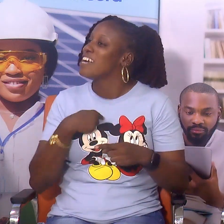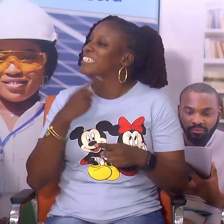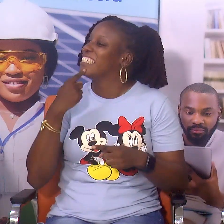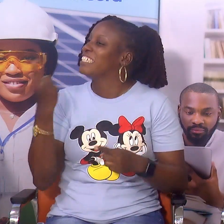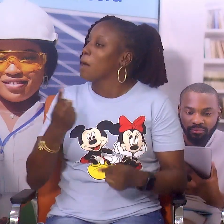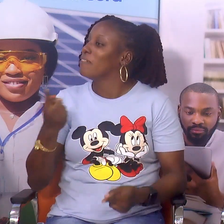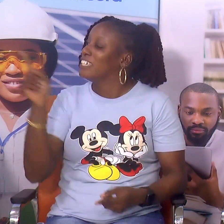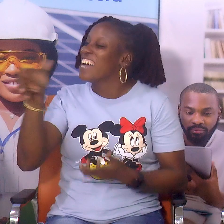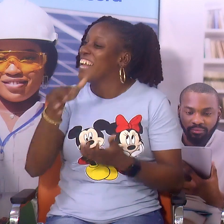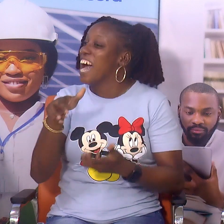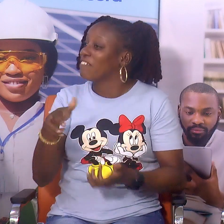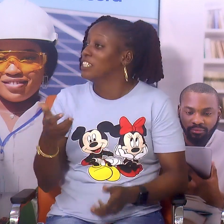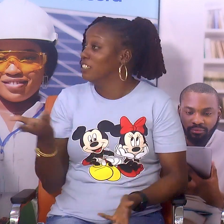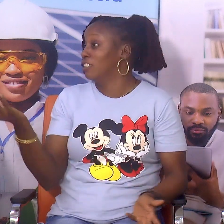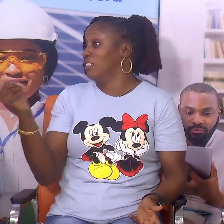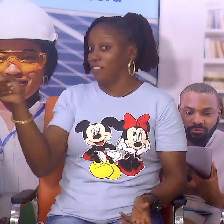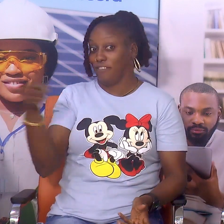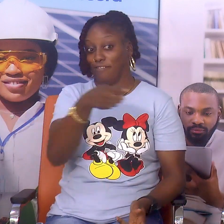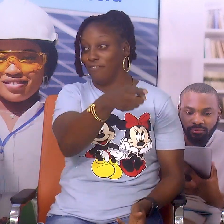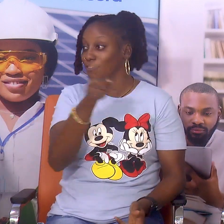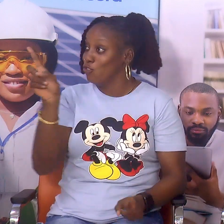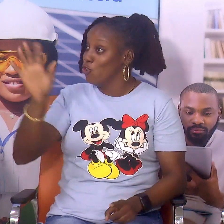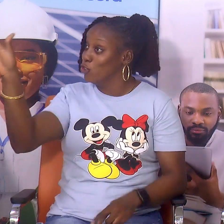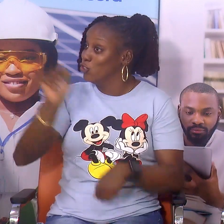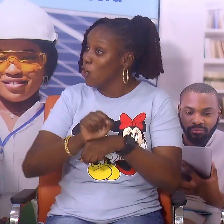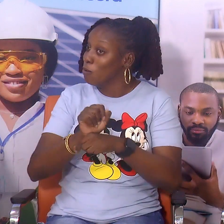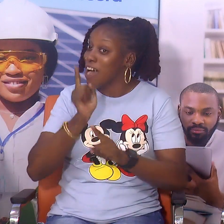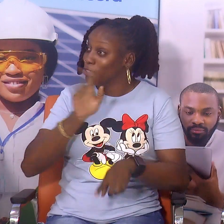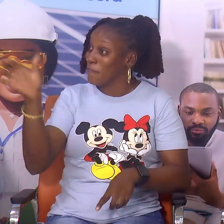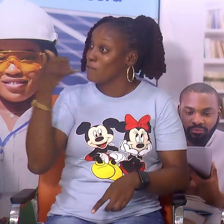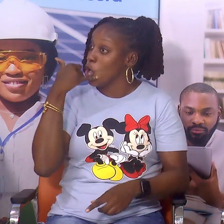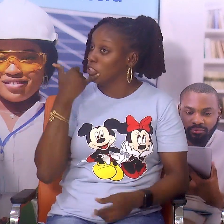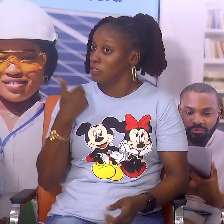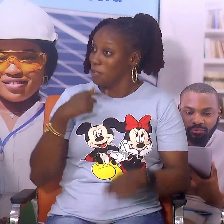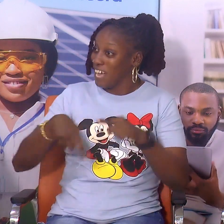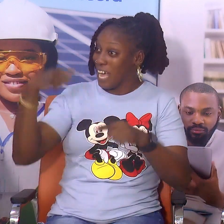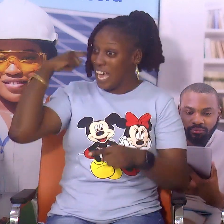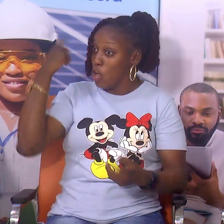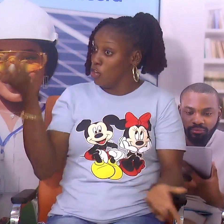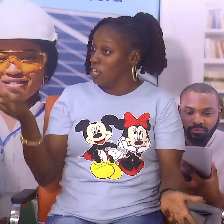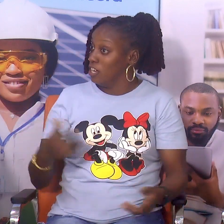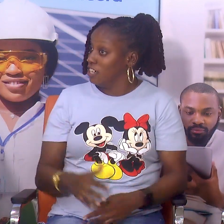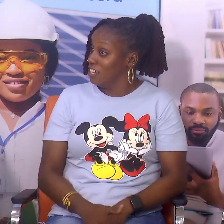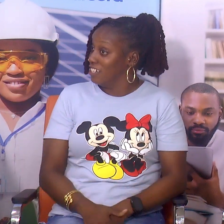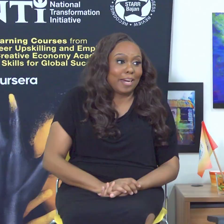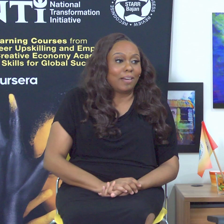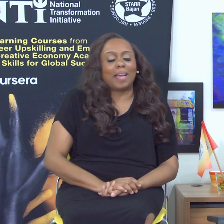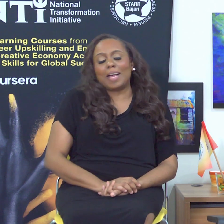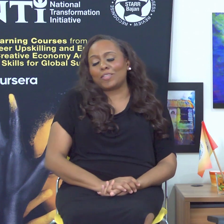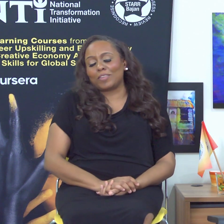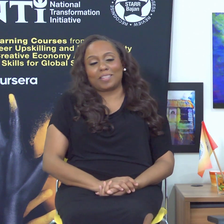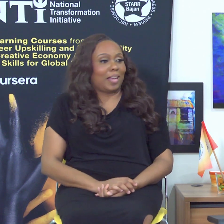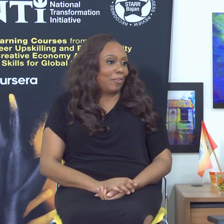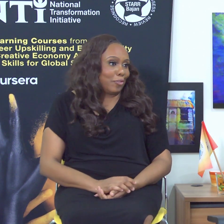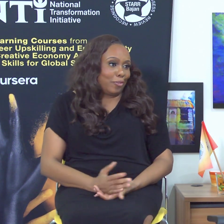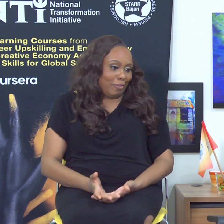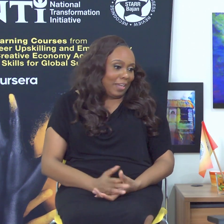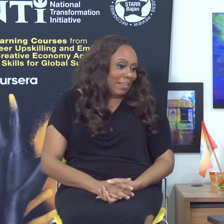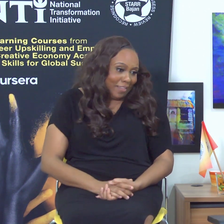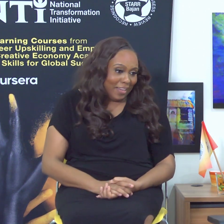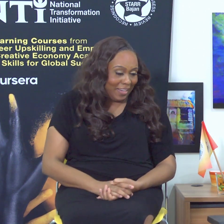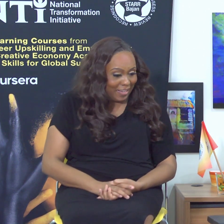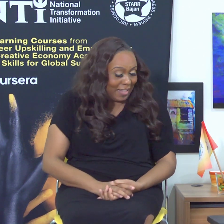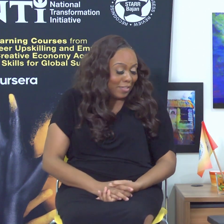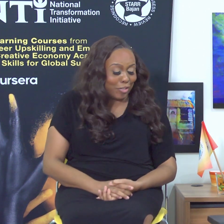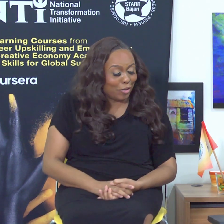Yeah, they're laughing, but they're laughing, but I keep telling them the phone is ringing, I can't hear, answer it yourself. So